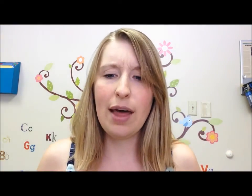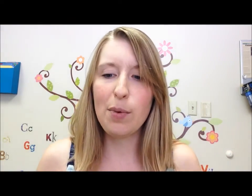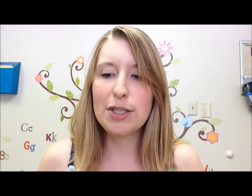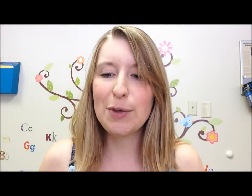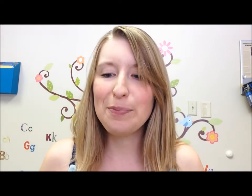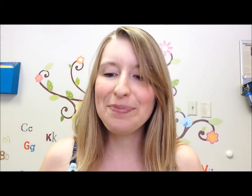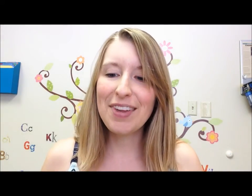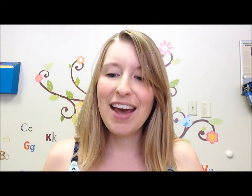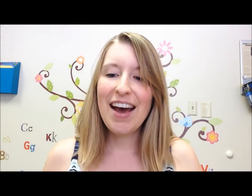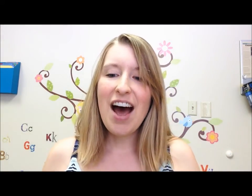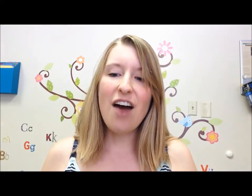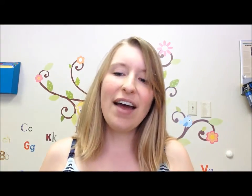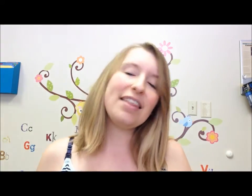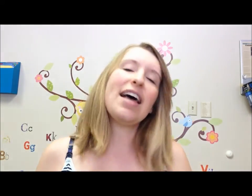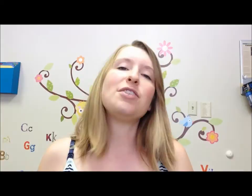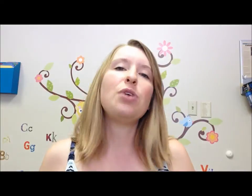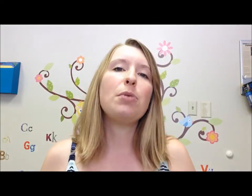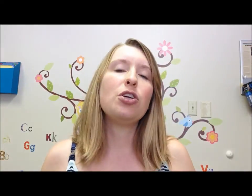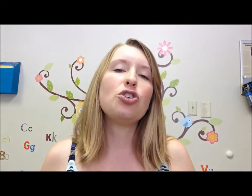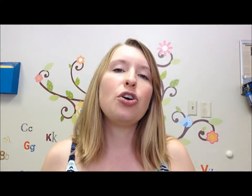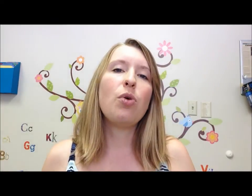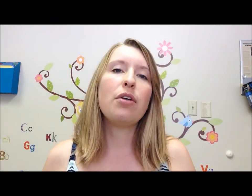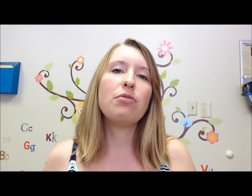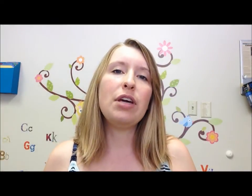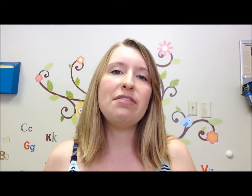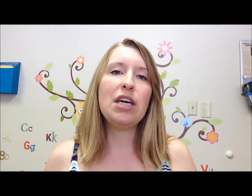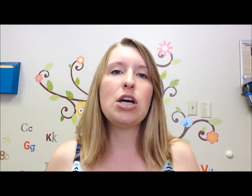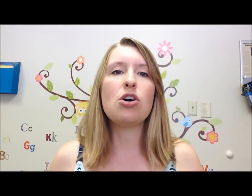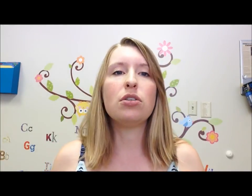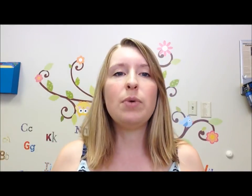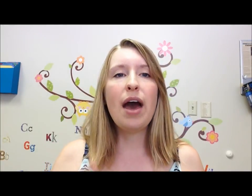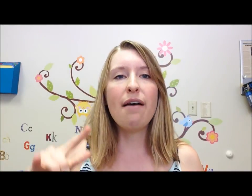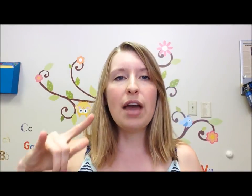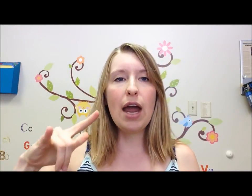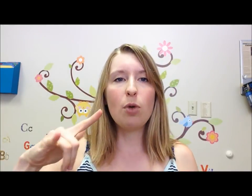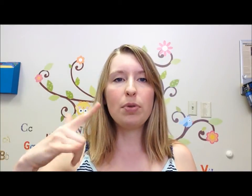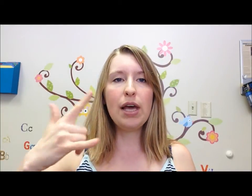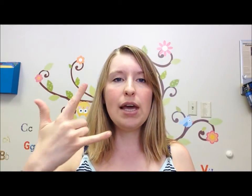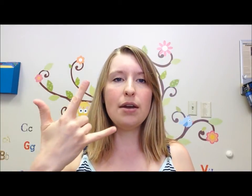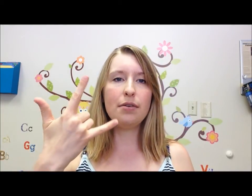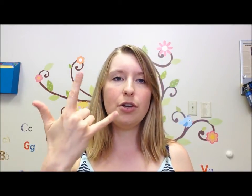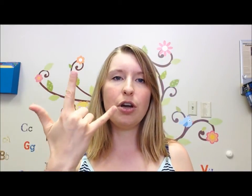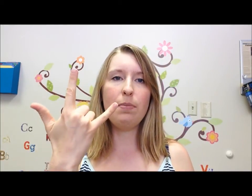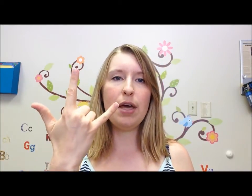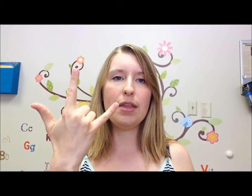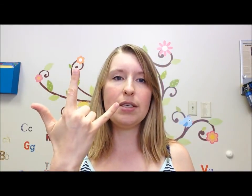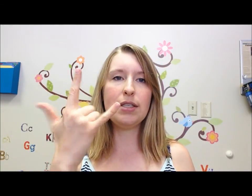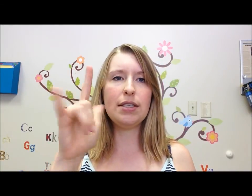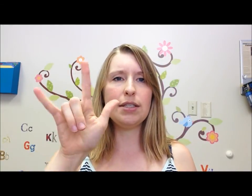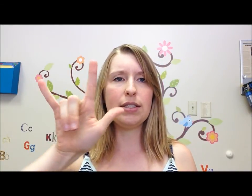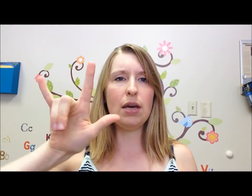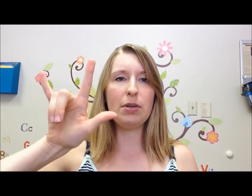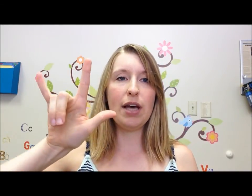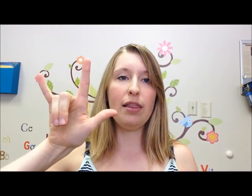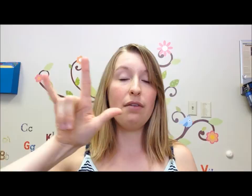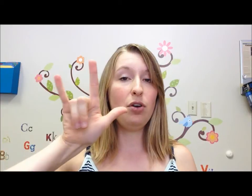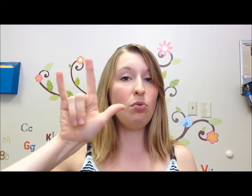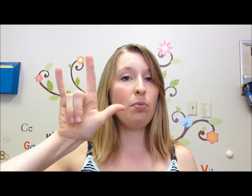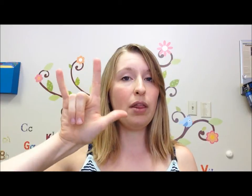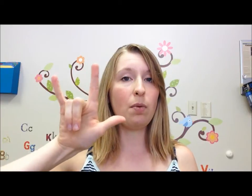too. All right, the last 3 I'm going to show you are 3 vehicles. We have airplane. You're going to make this. This is the same as I love you, by the way,